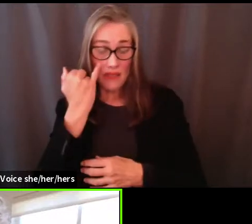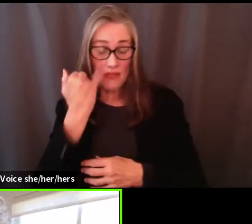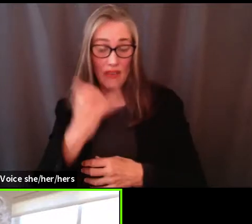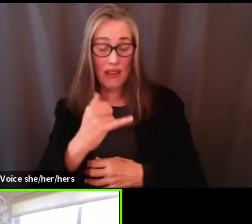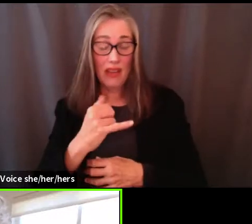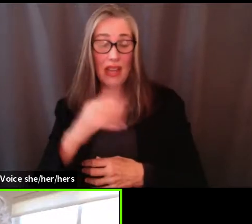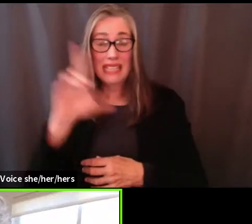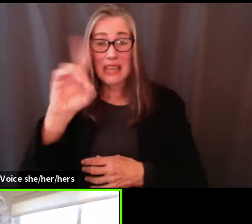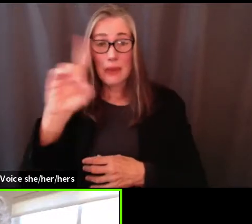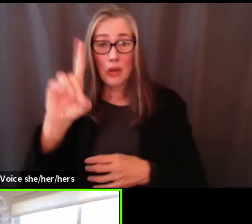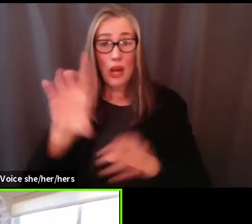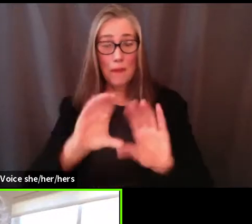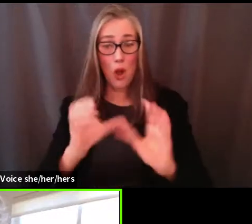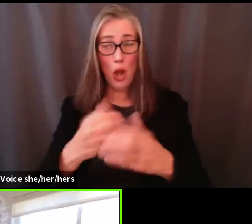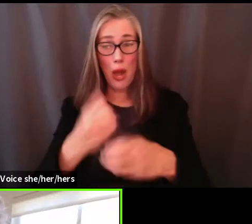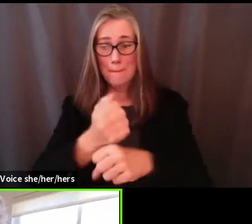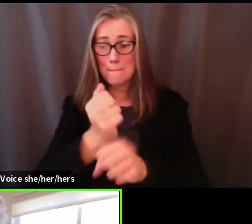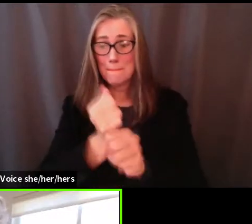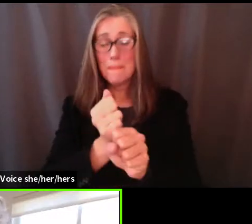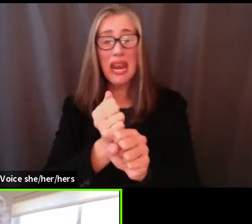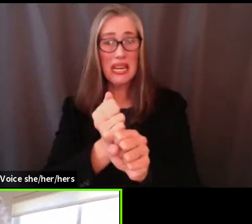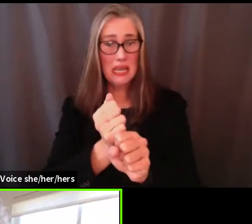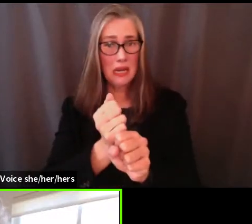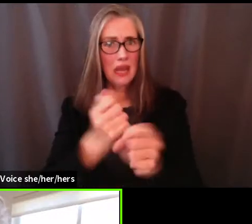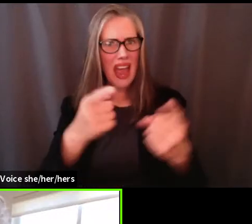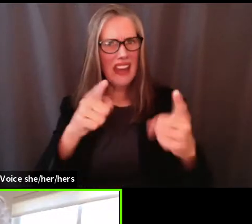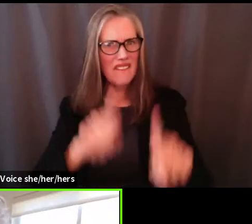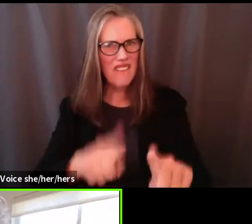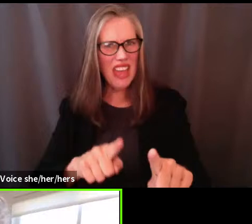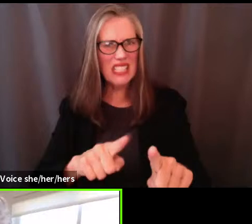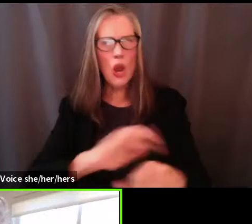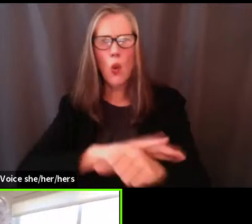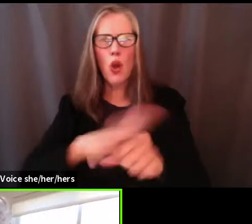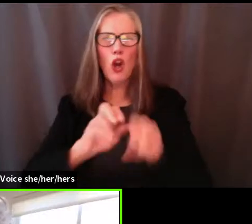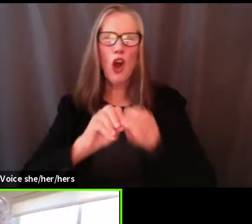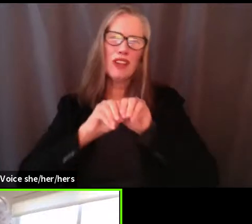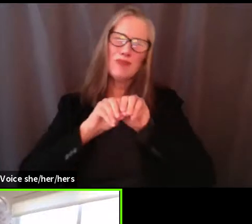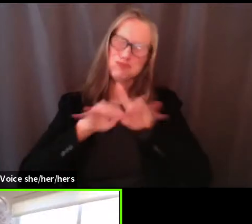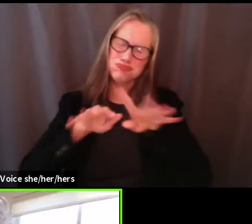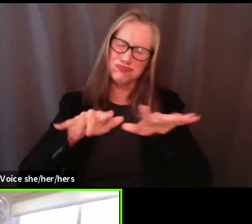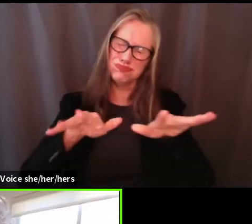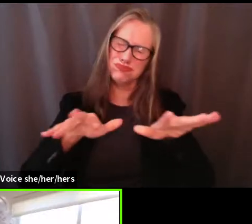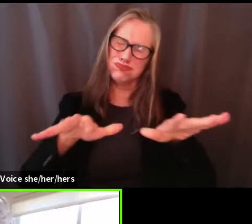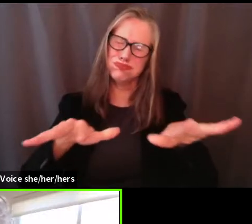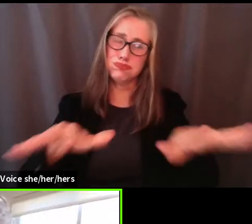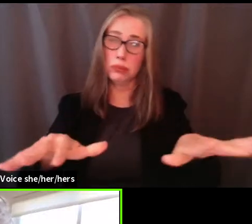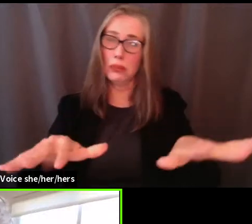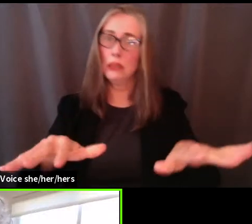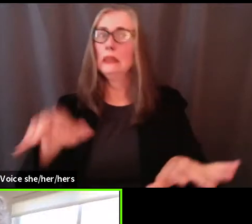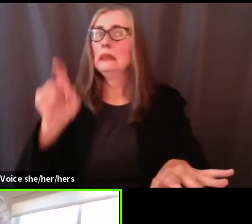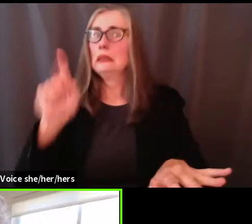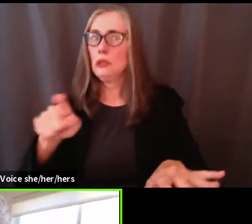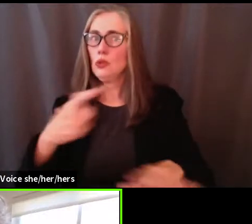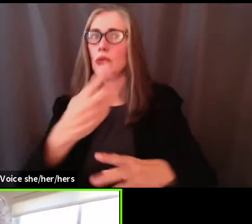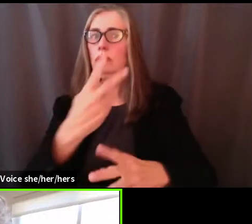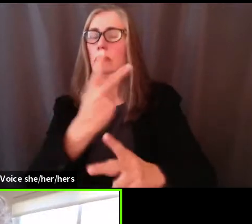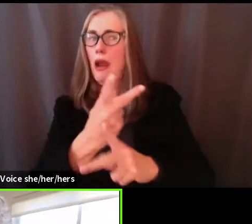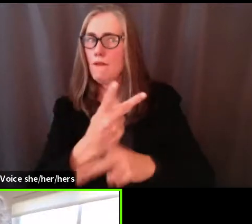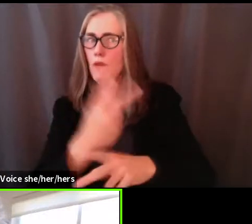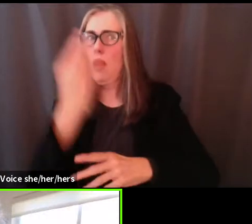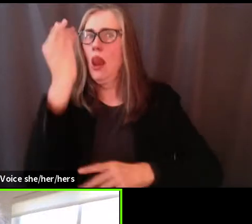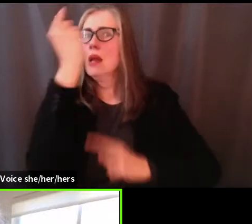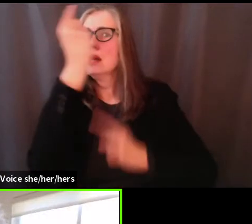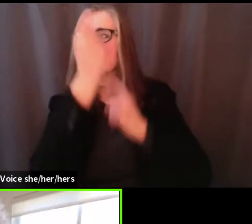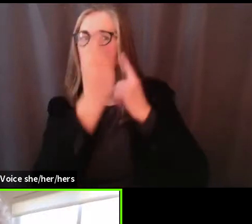Democratic Party should create a super spreader event. That's something that I think we really must consider before we